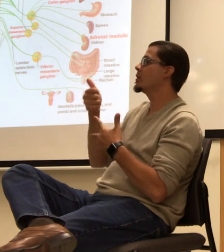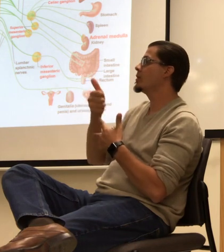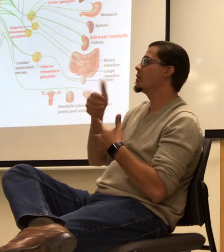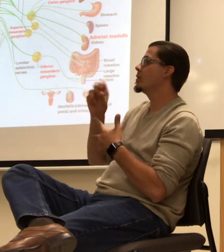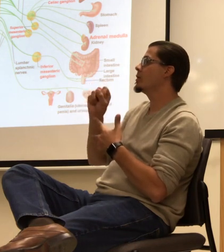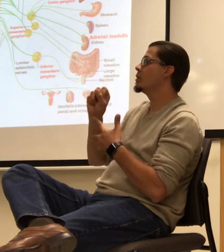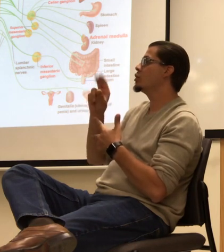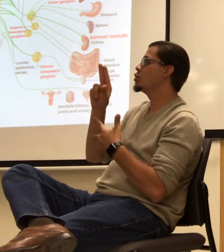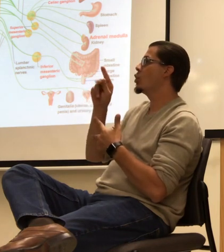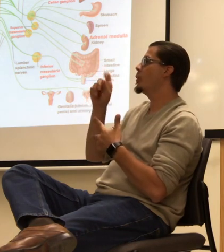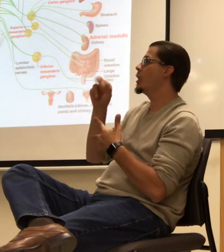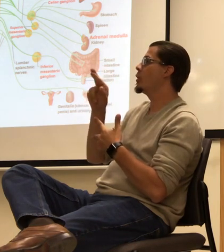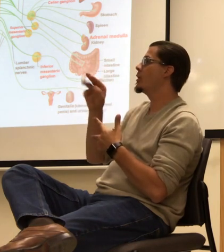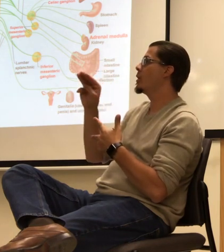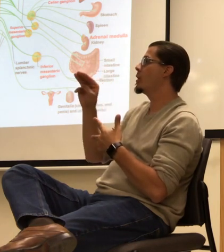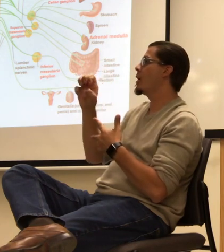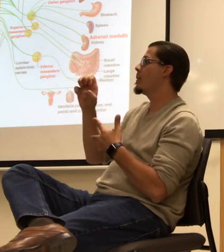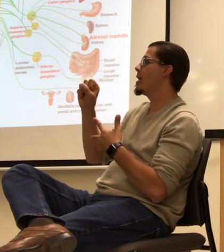mesenteric